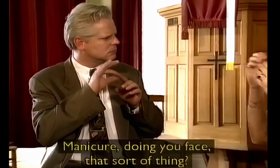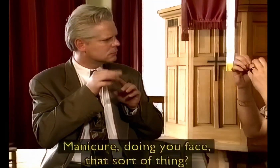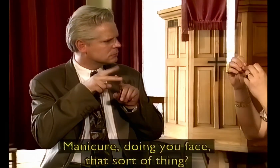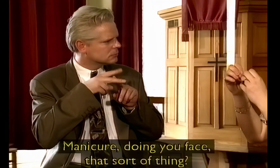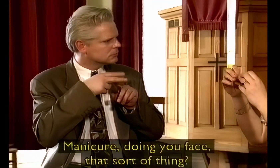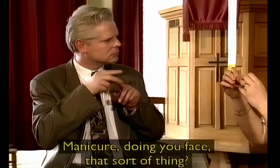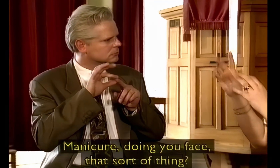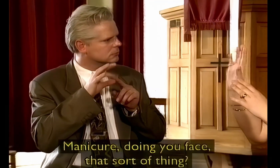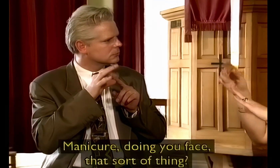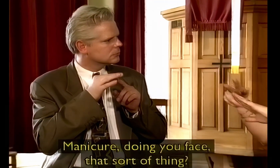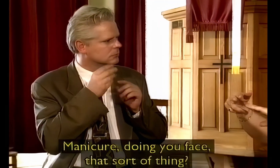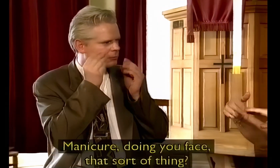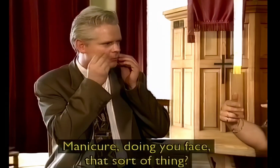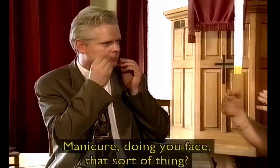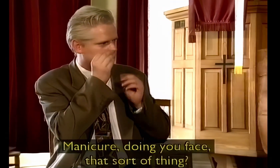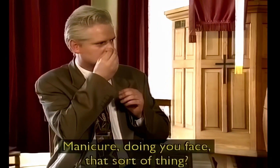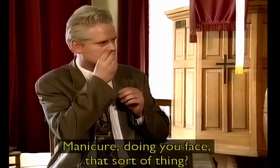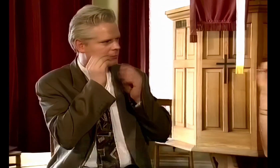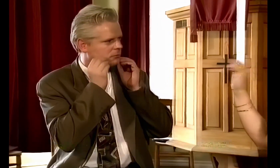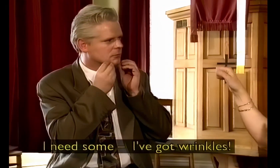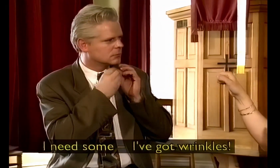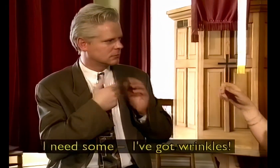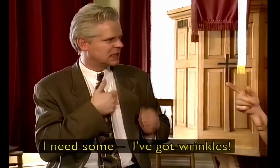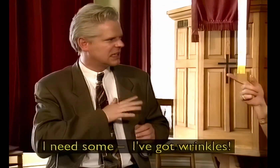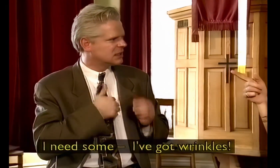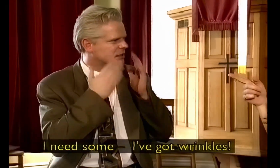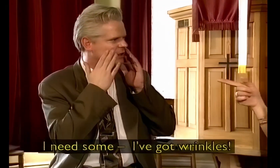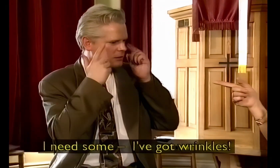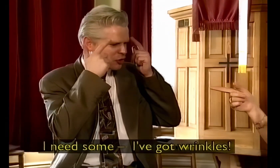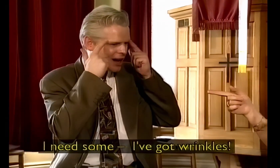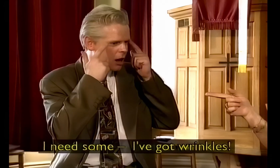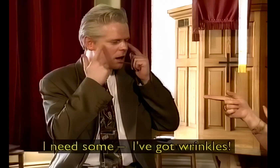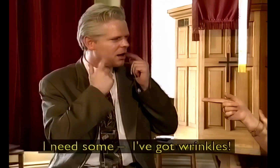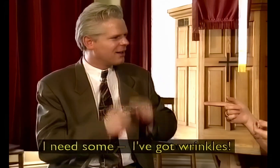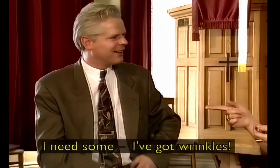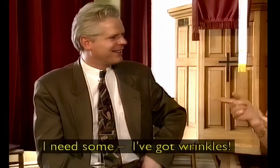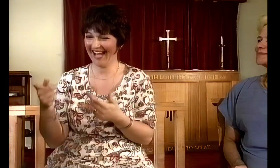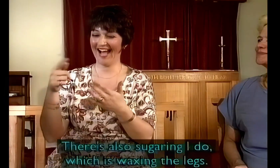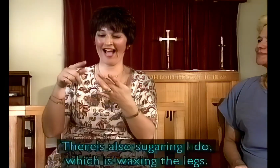Beautician. What, manicure, Do powder that. the face, that kind of thing? I need some. I've got wrinkles all over my face.